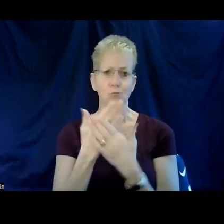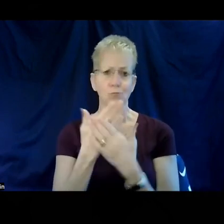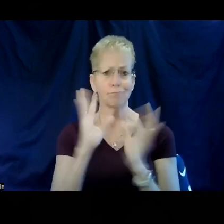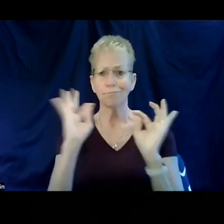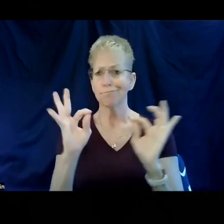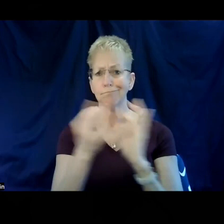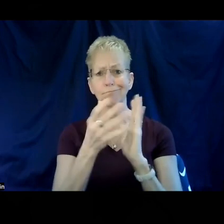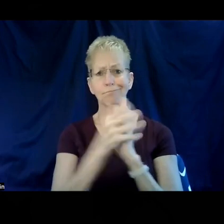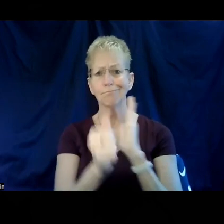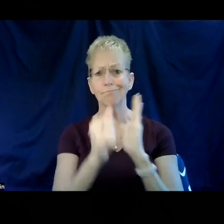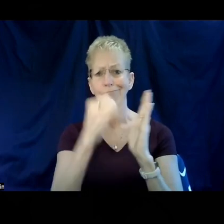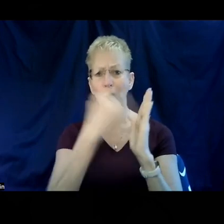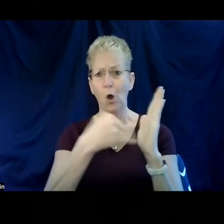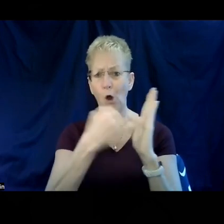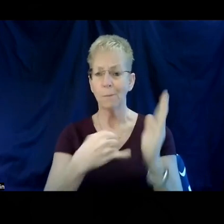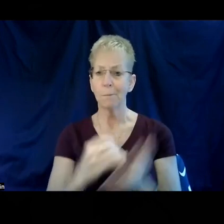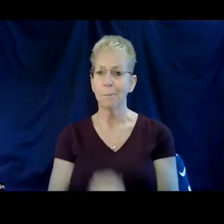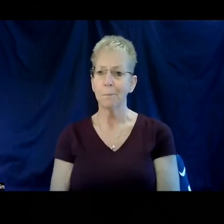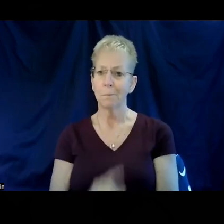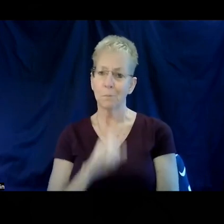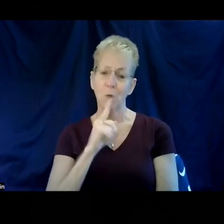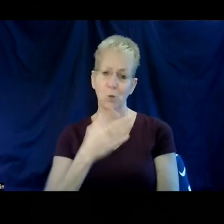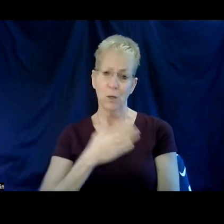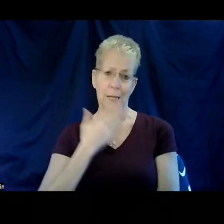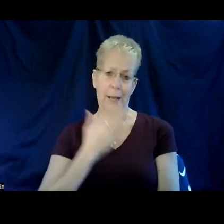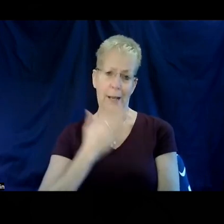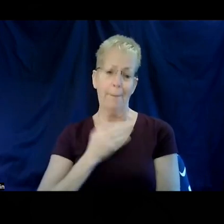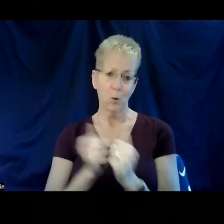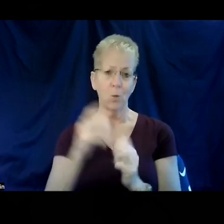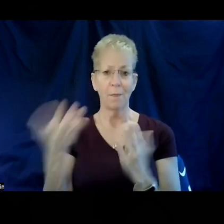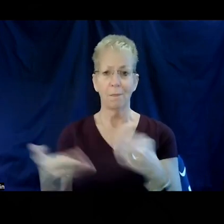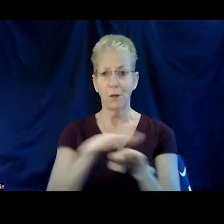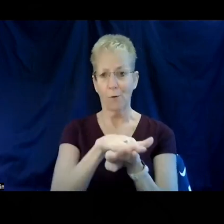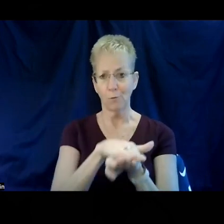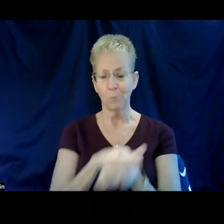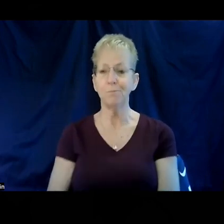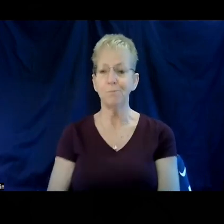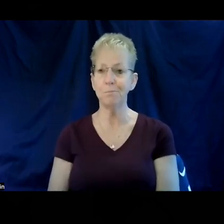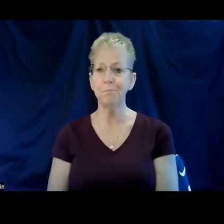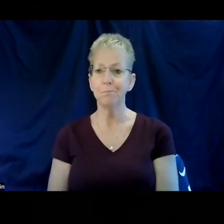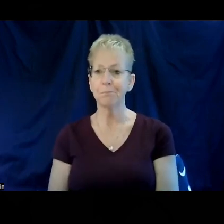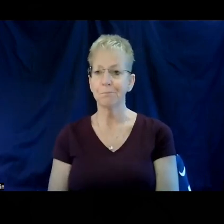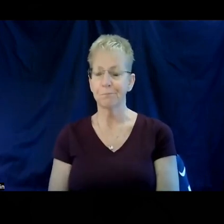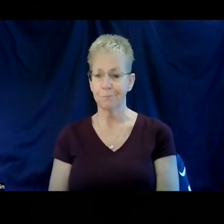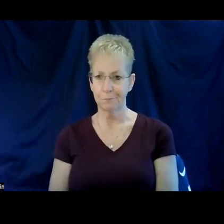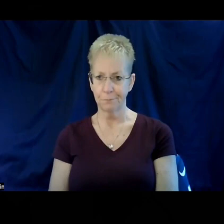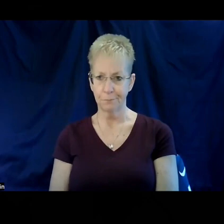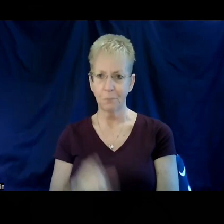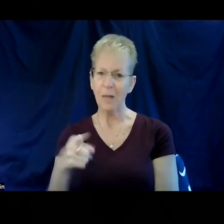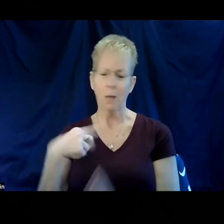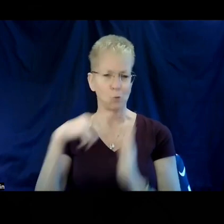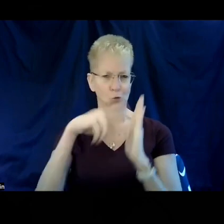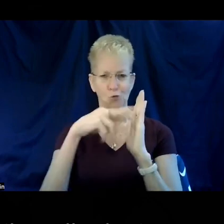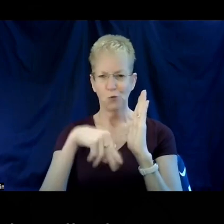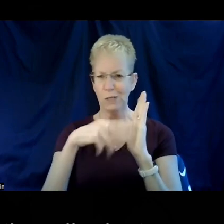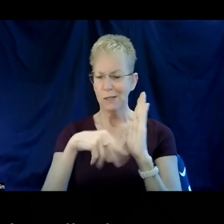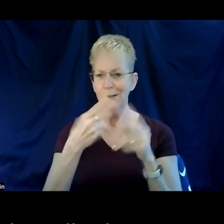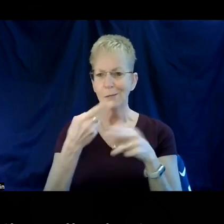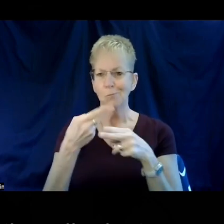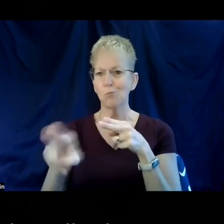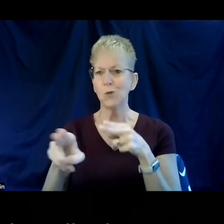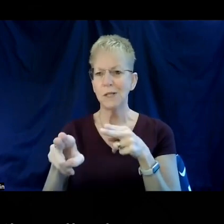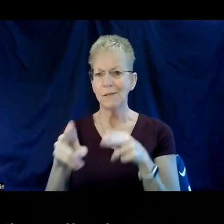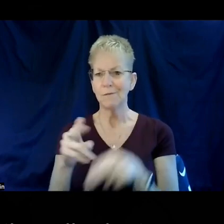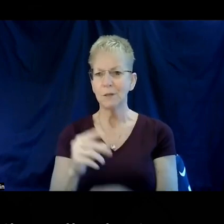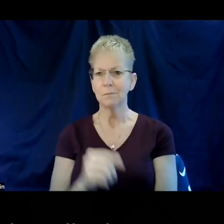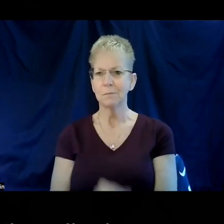depth. So I'm really very happy with this. And I'm just going to read if we're not pressed